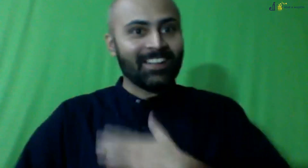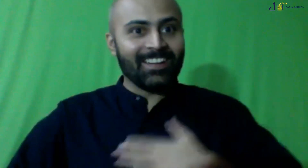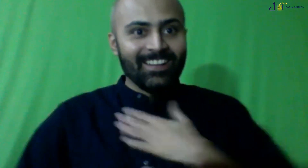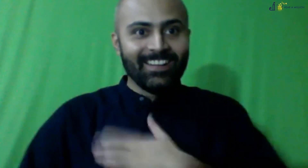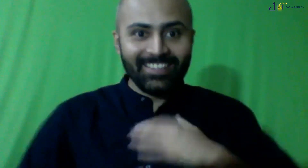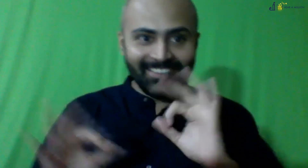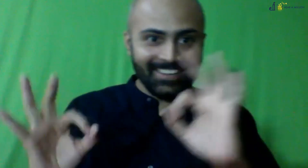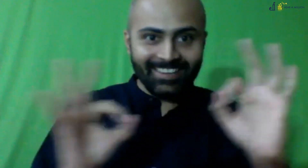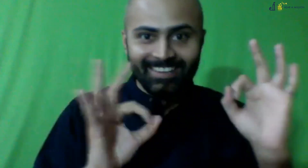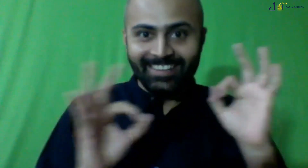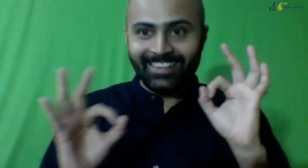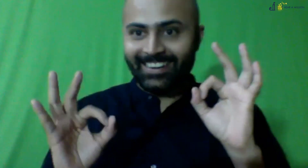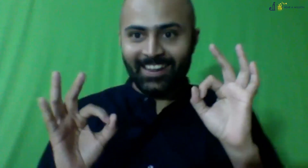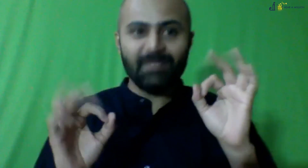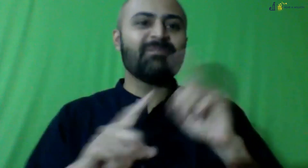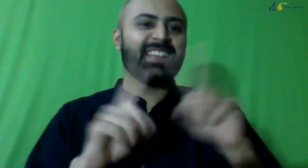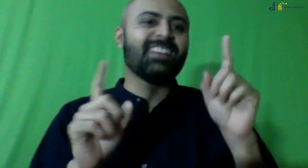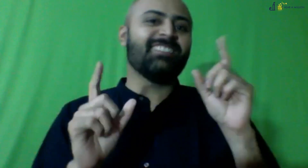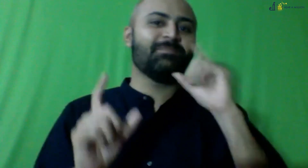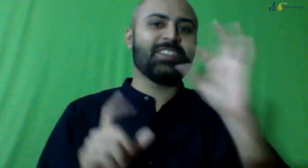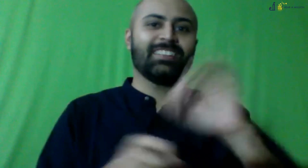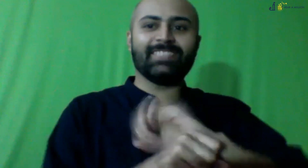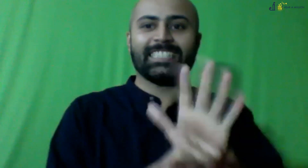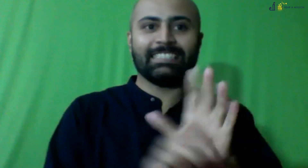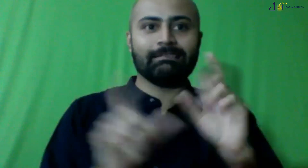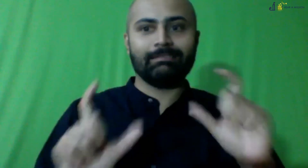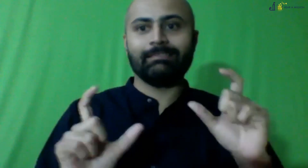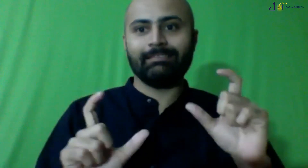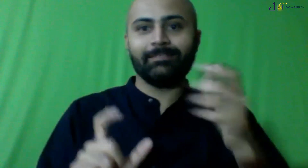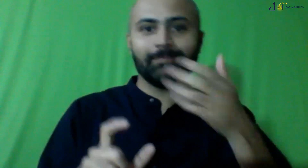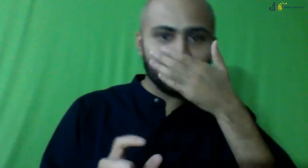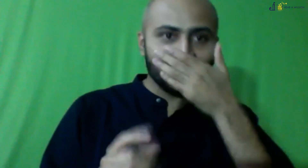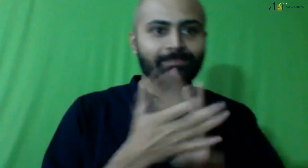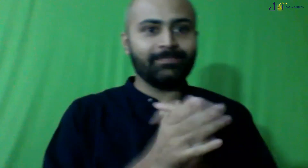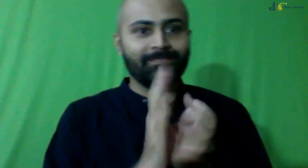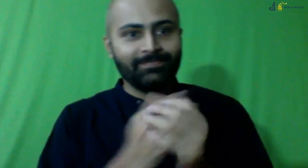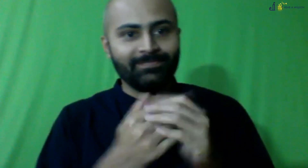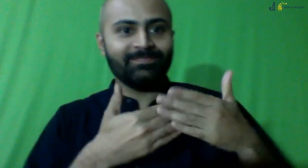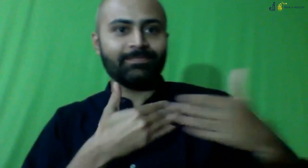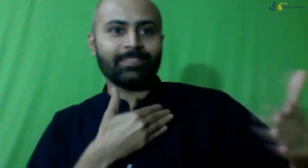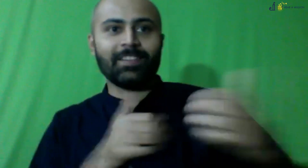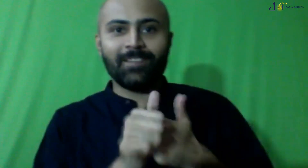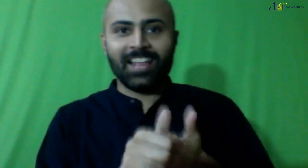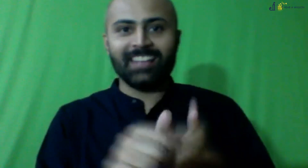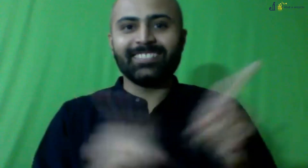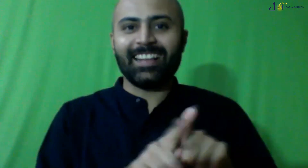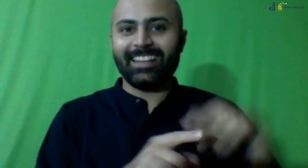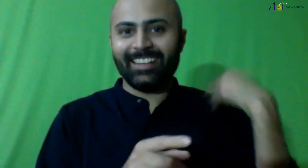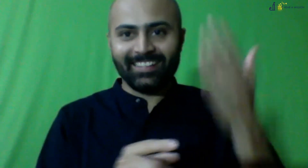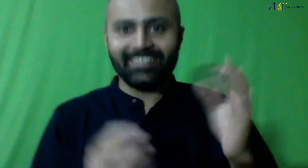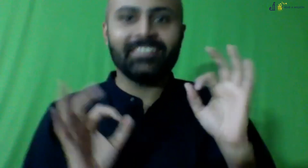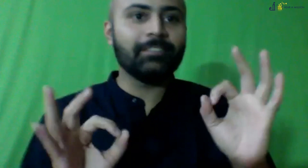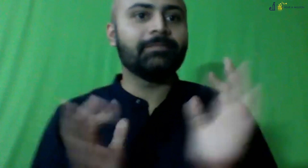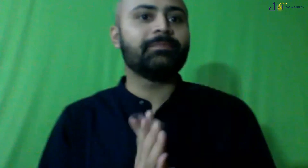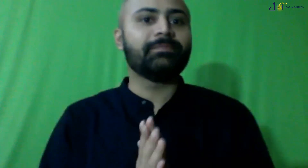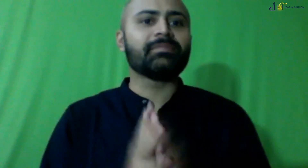So I hope you had a great Christmas, right? You enjoyed. But we are having COVID situation now, but you have to be